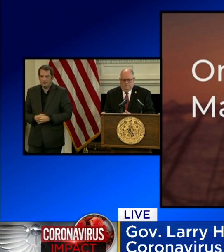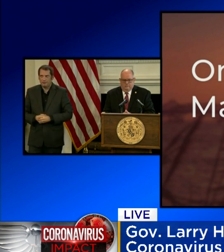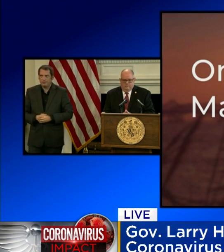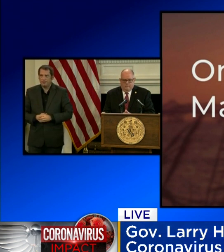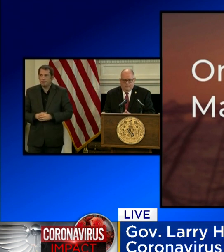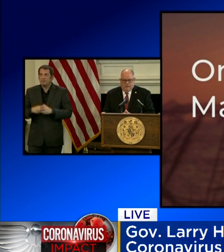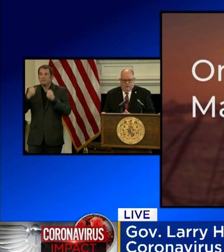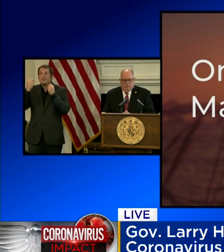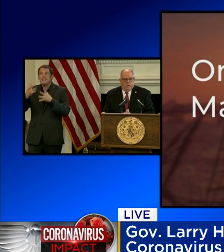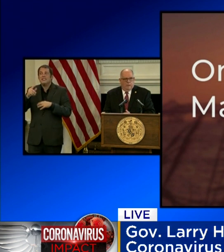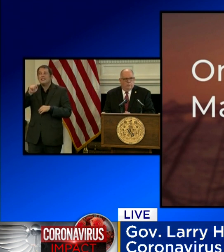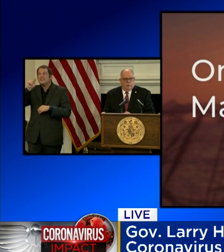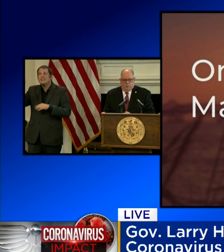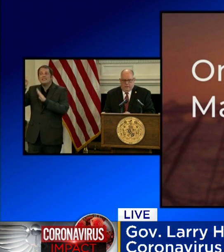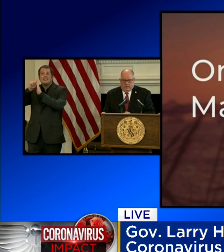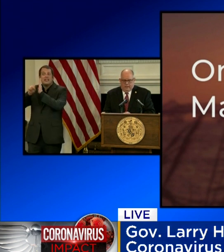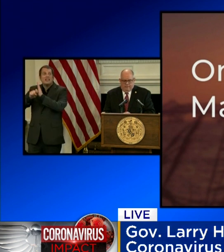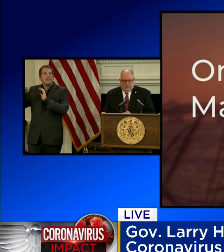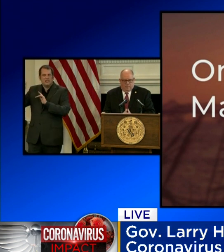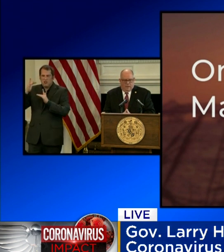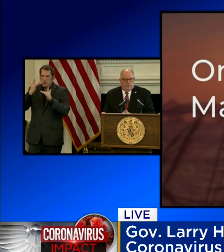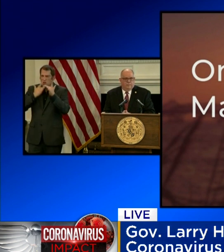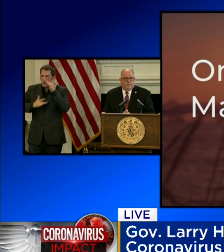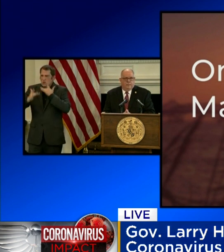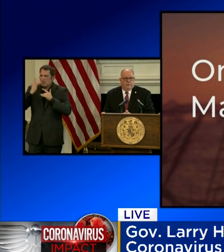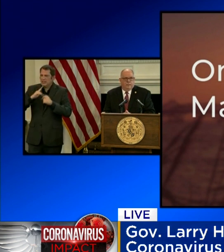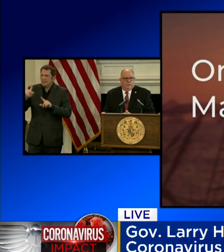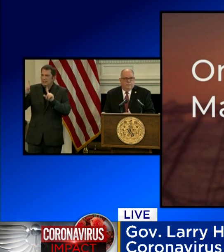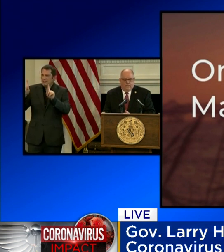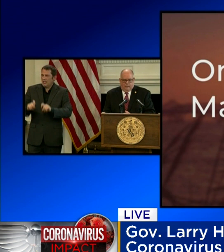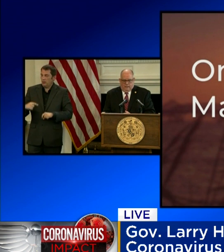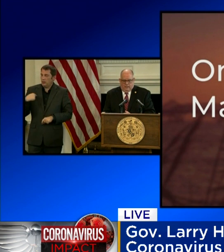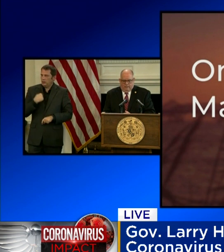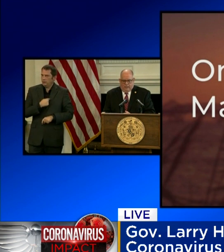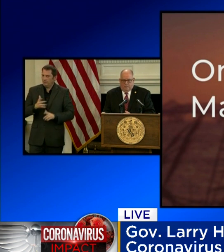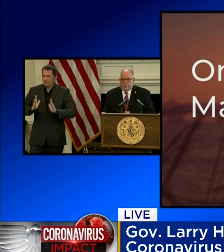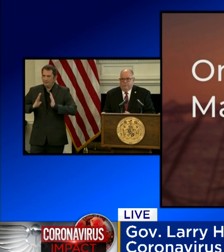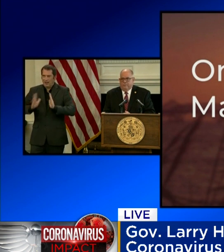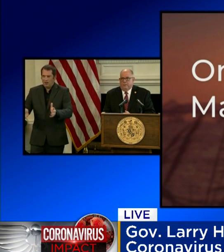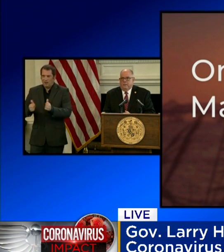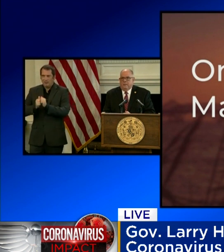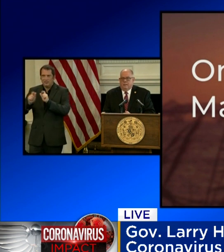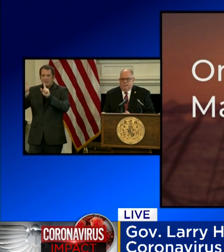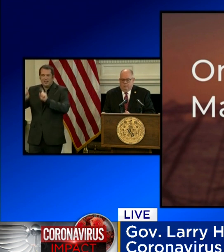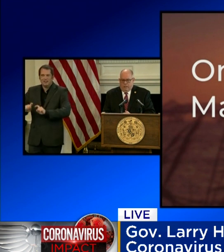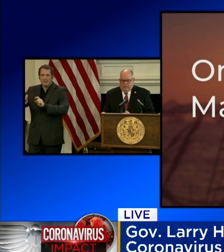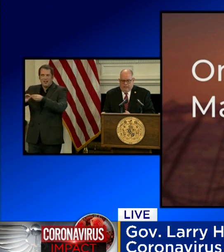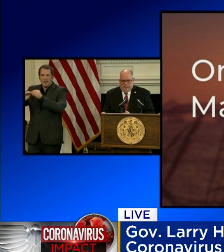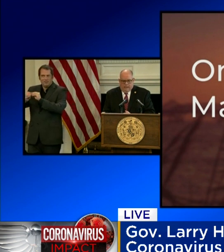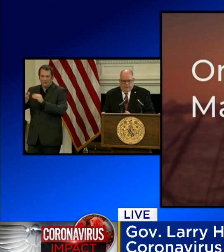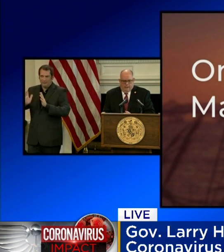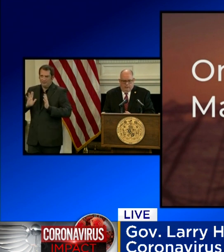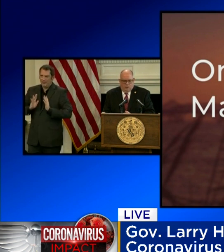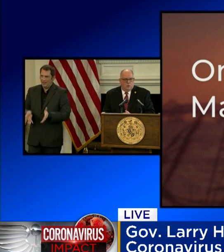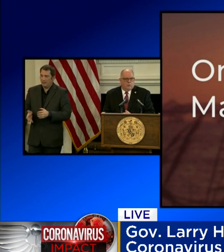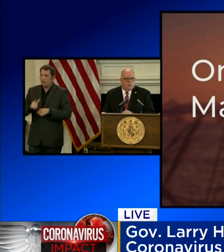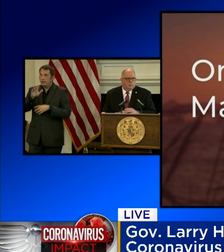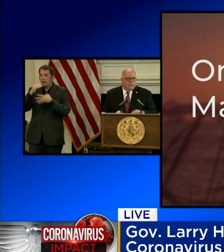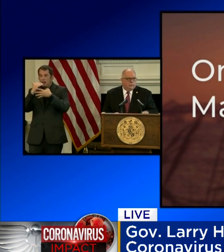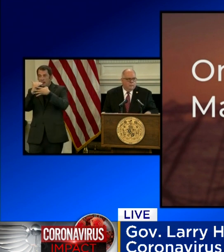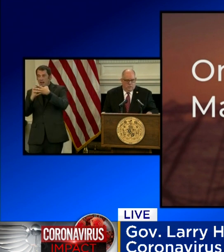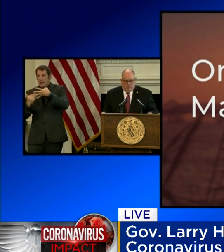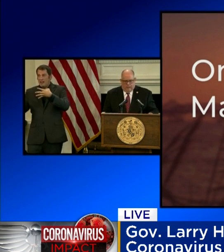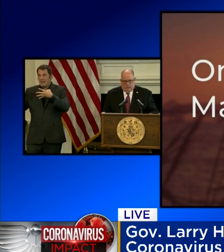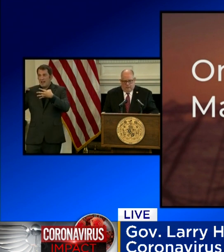shortages, here in Maryland we do not have that problem. Back at the end of April, we laid out a